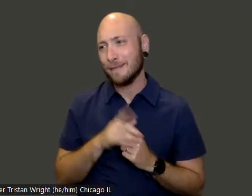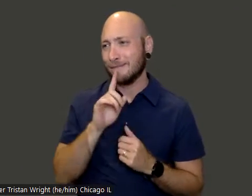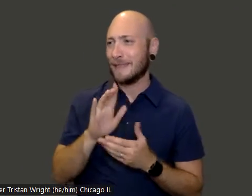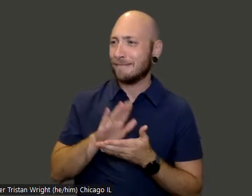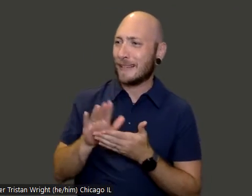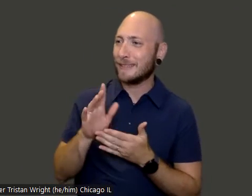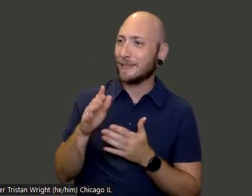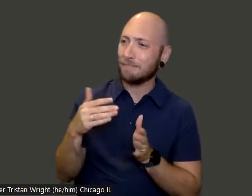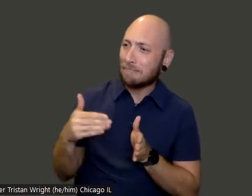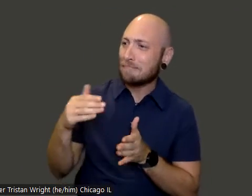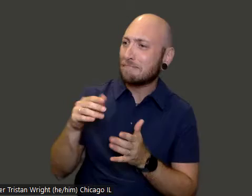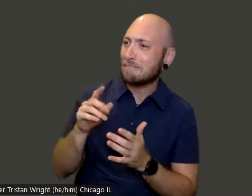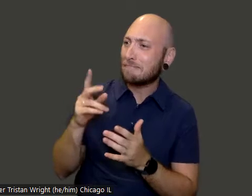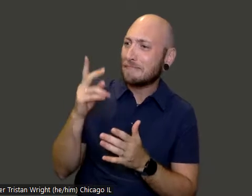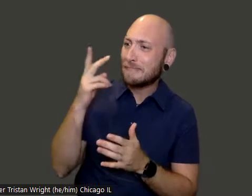there.